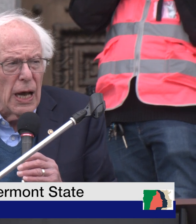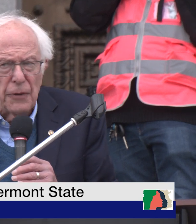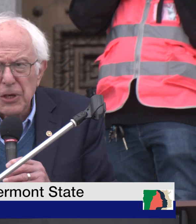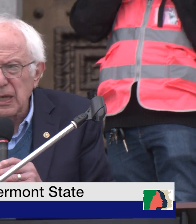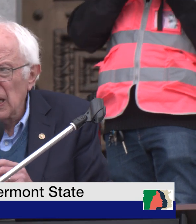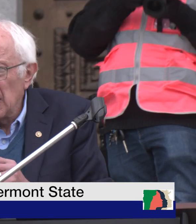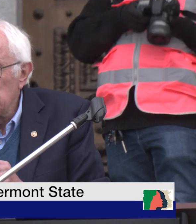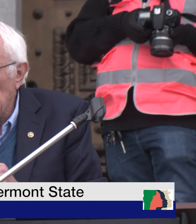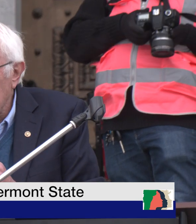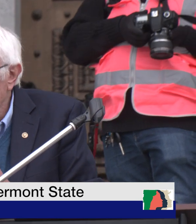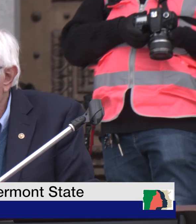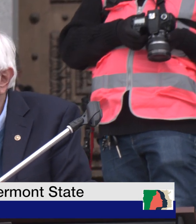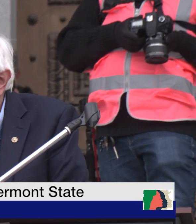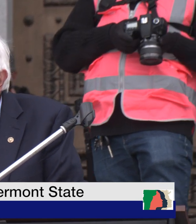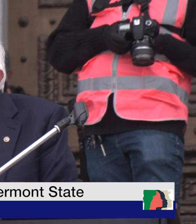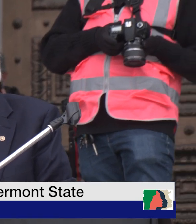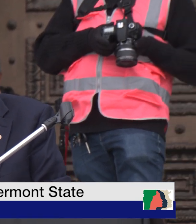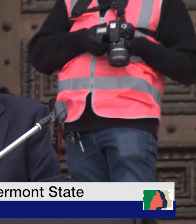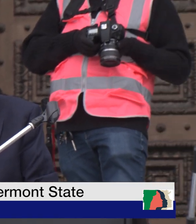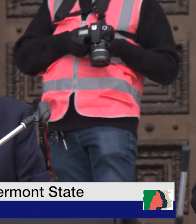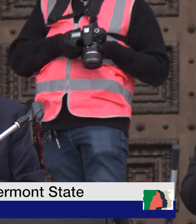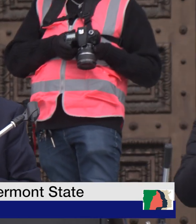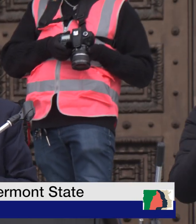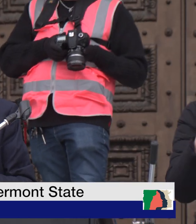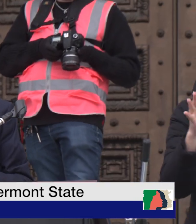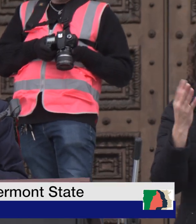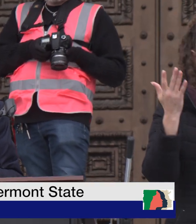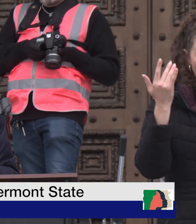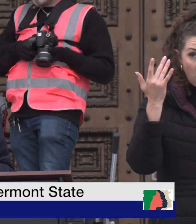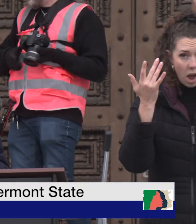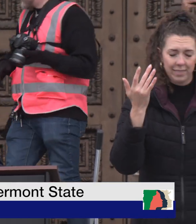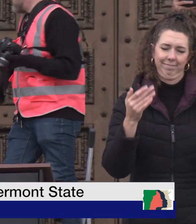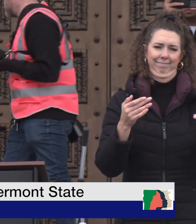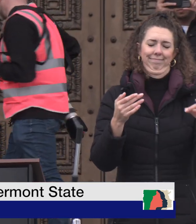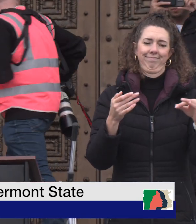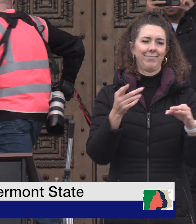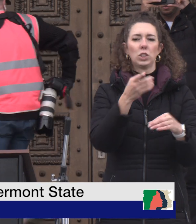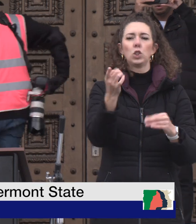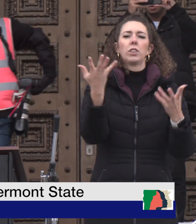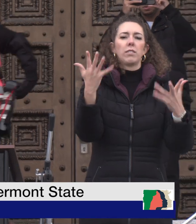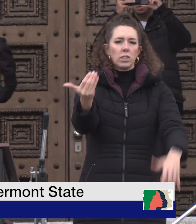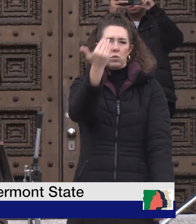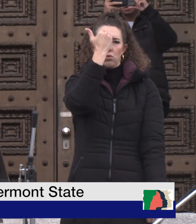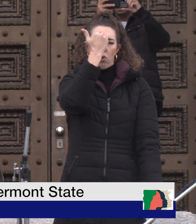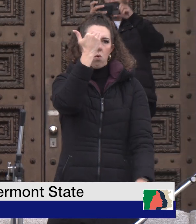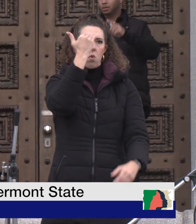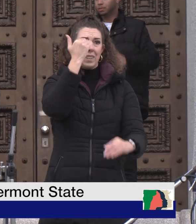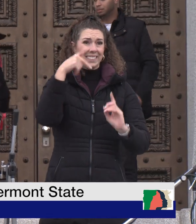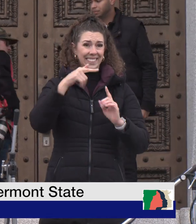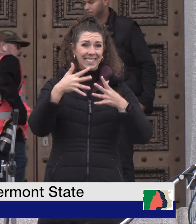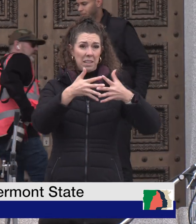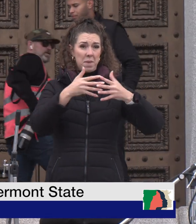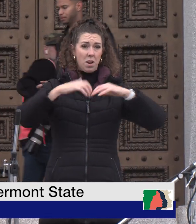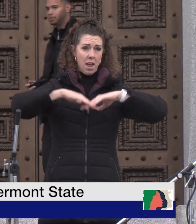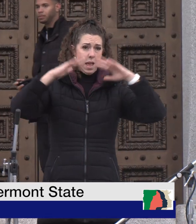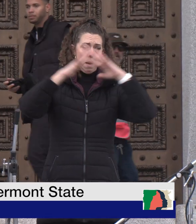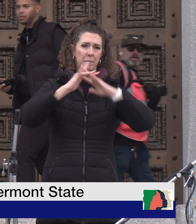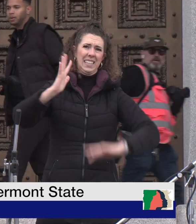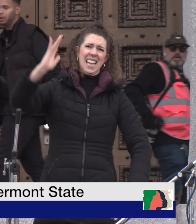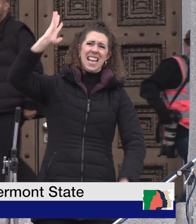And I don't have to tell anybody here that since the inception of this country, way back